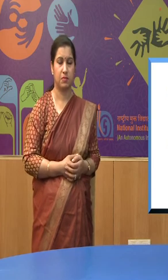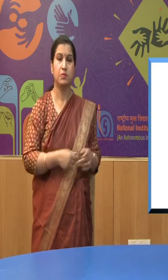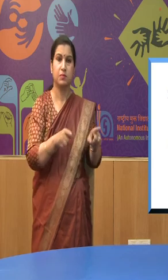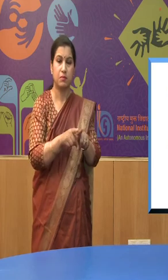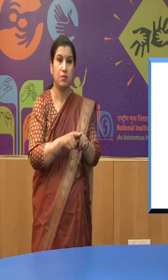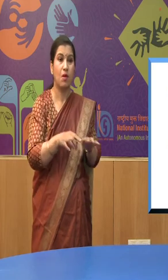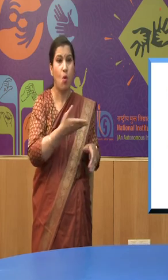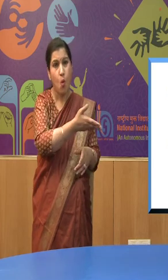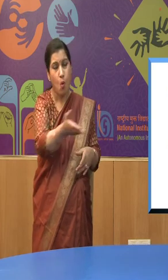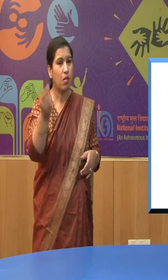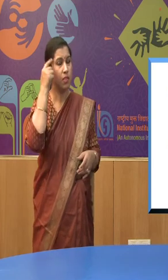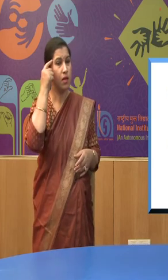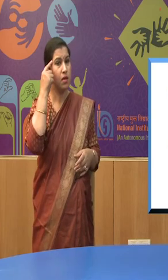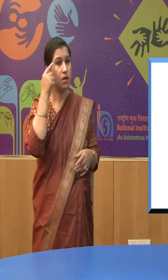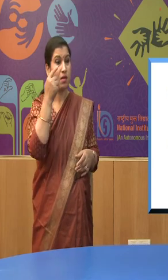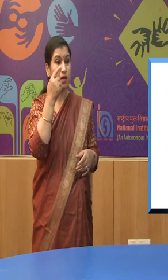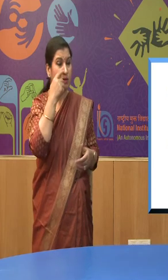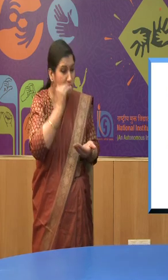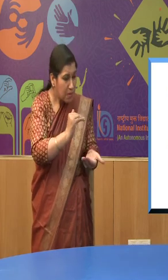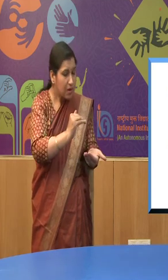as women were considered as burden.